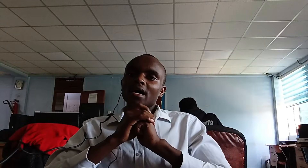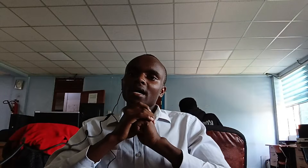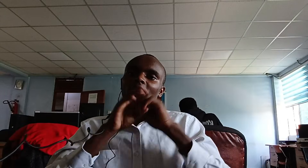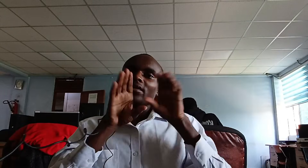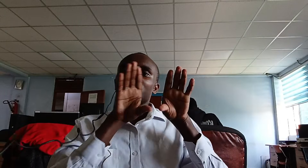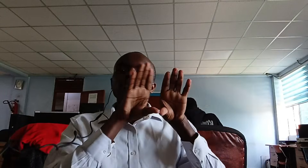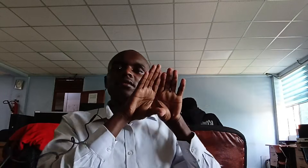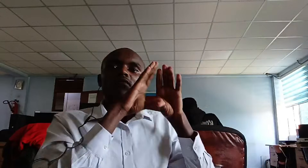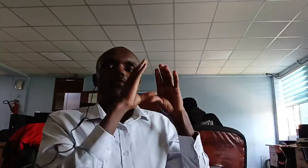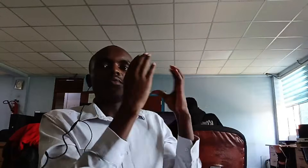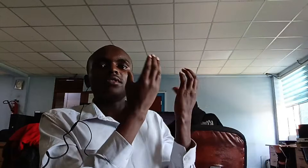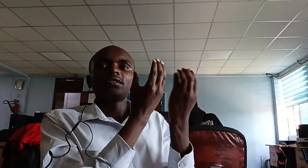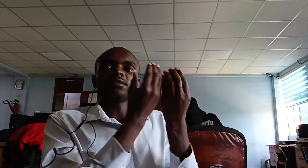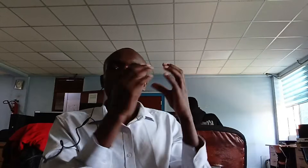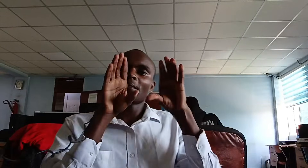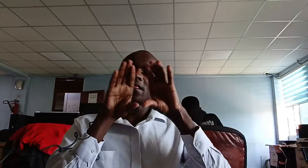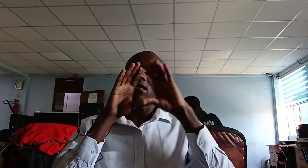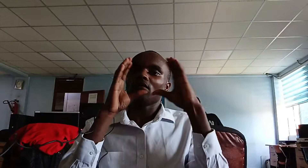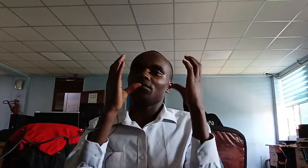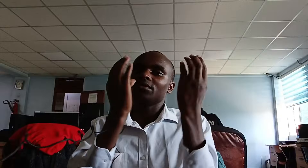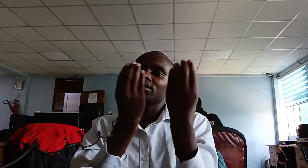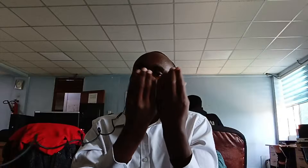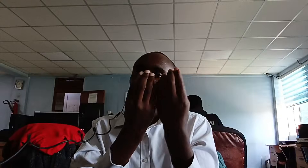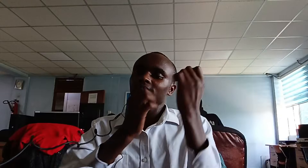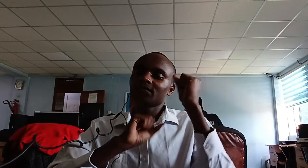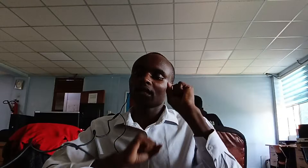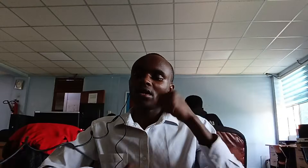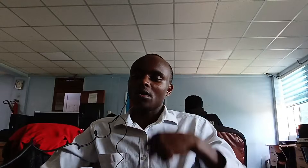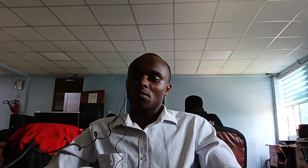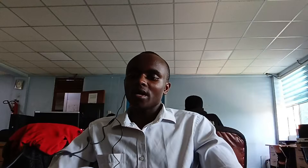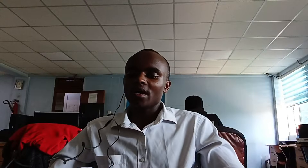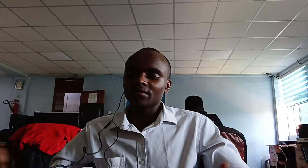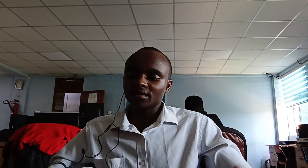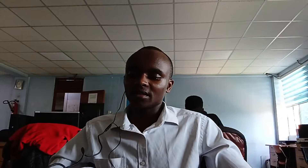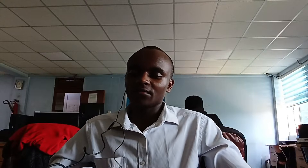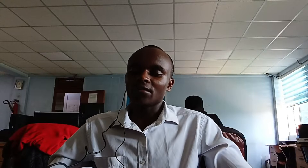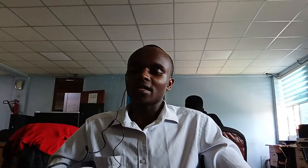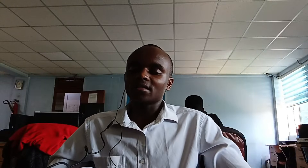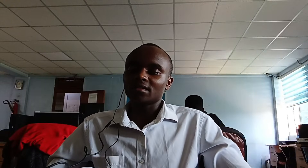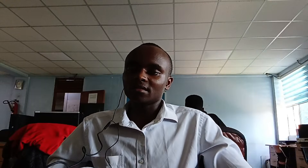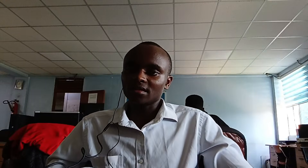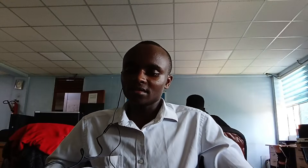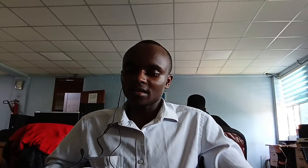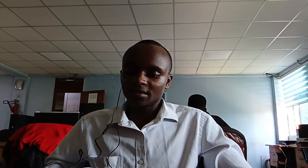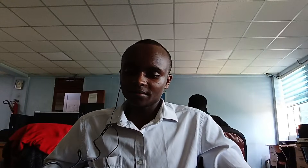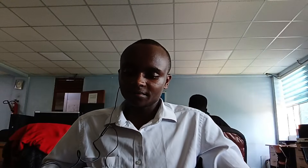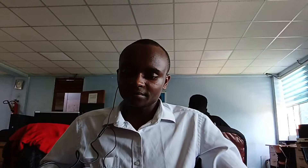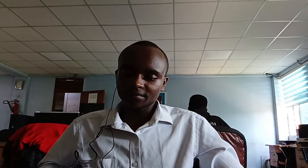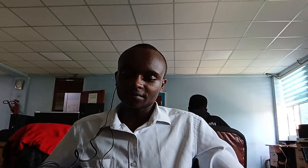Higher, that's the sign for community. Community. We have the sign for ancestors.